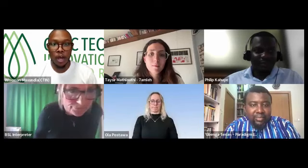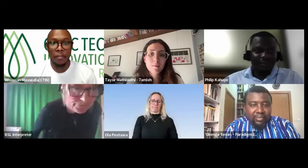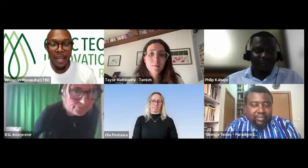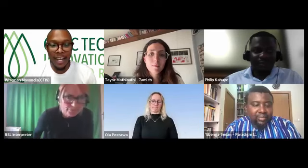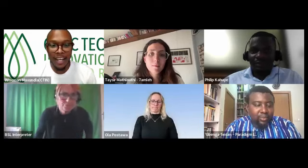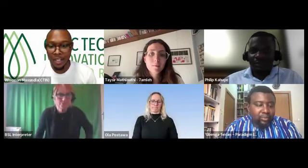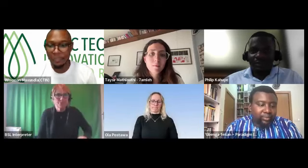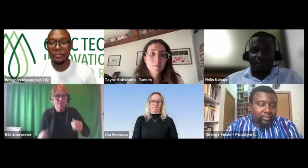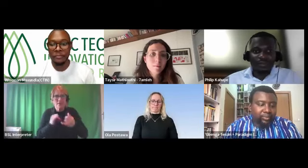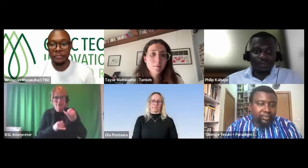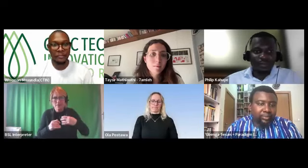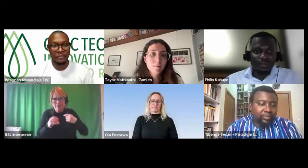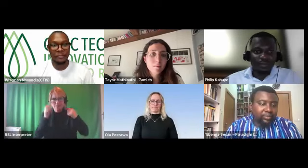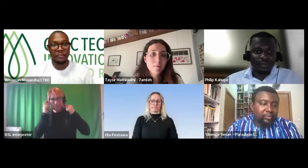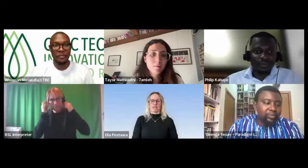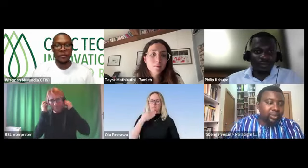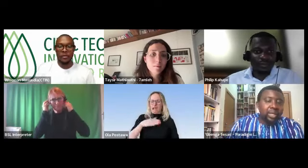Thank you, Gbenga.